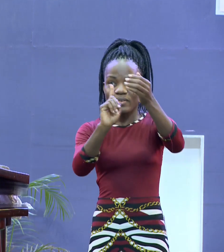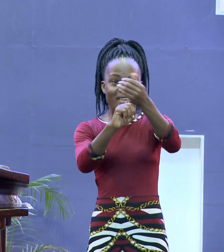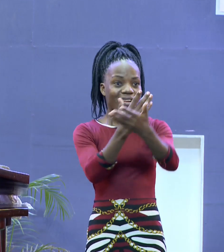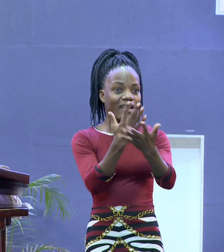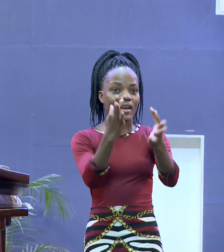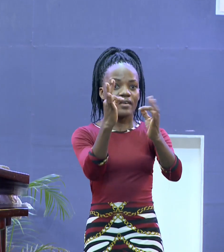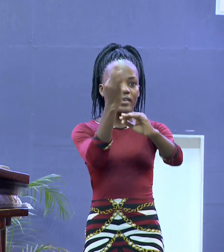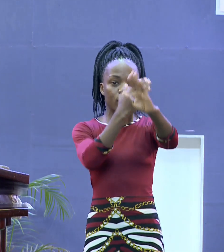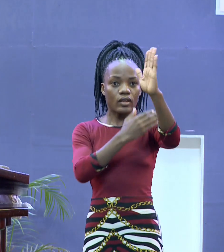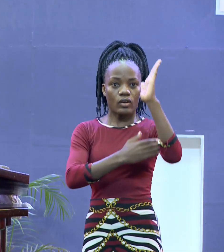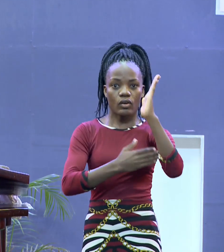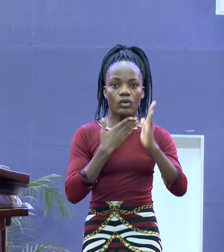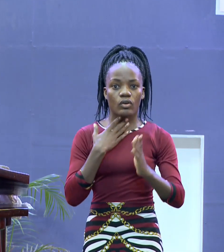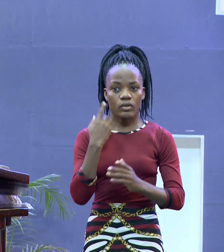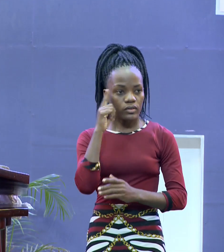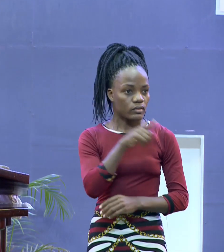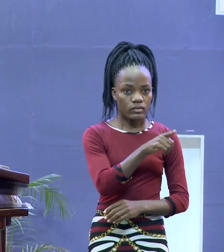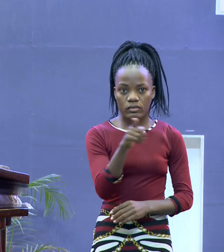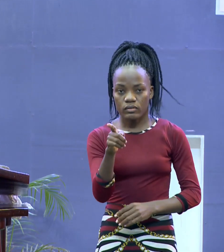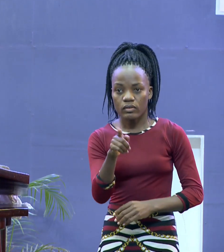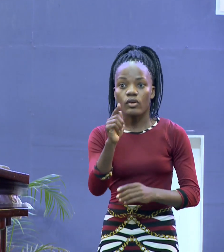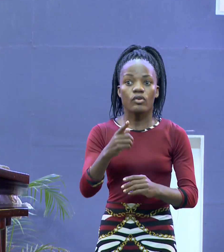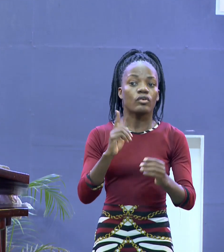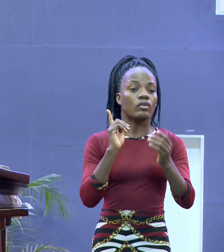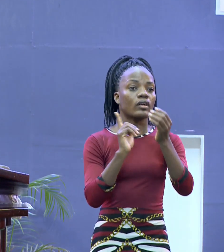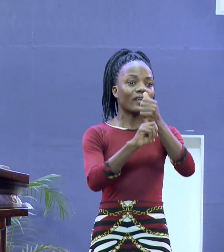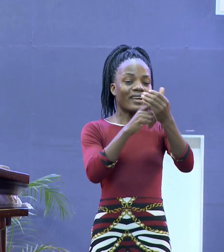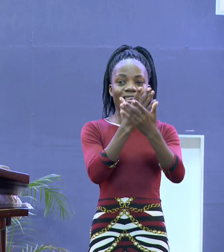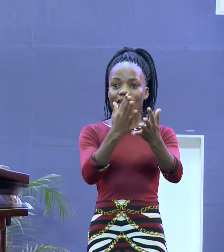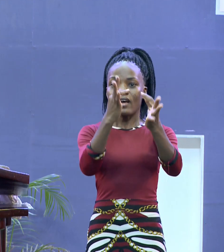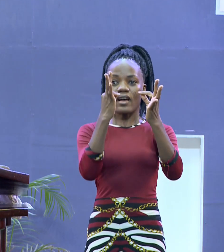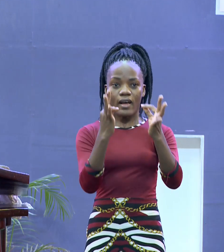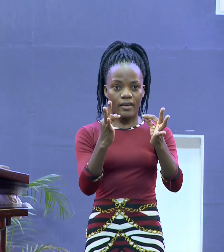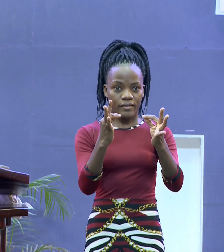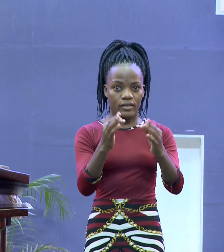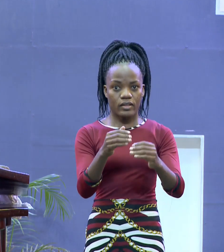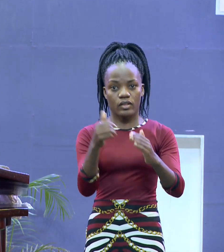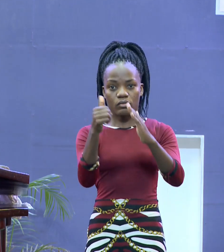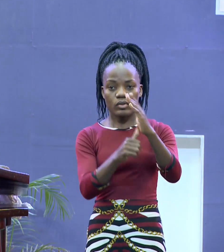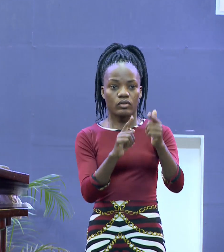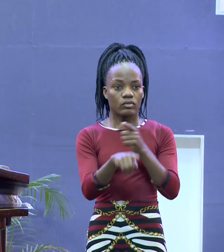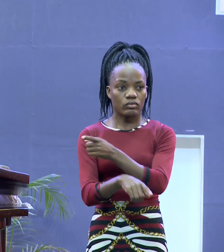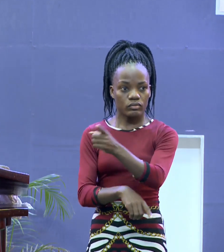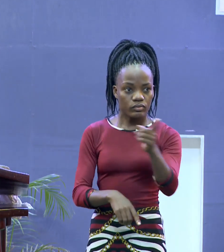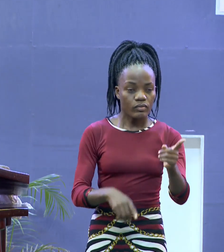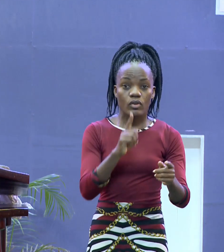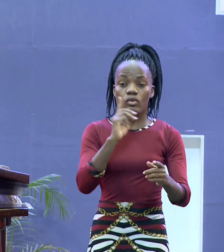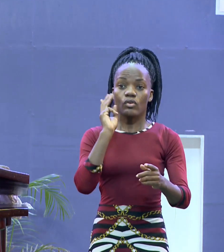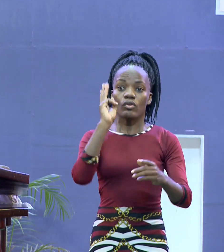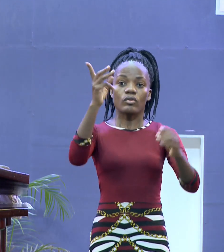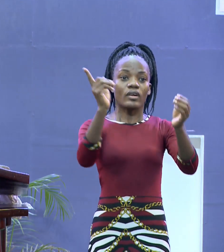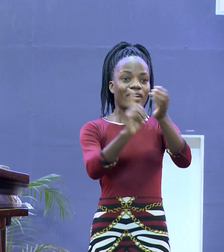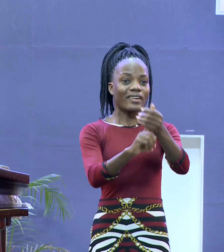to you. Era mazima onetwalira ebibyo. You will possess what belongs to you. Onatsulo n'oli ebibyo. You will possess